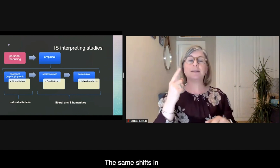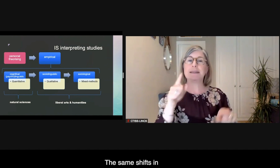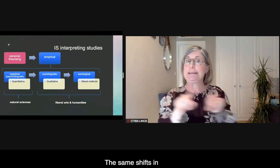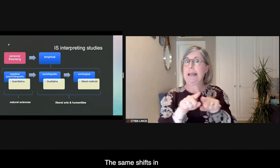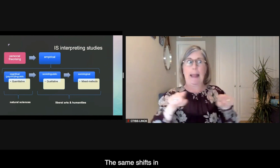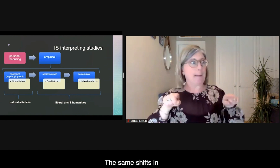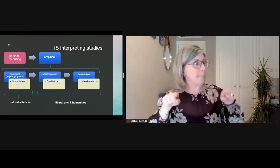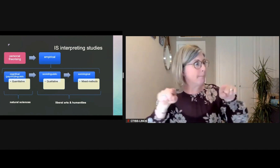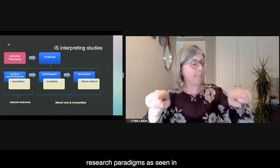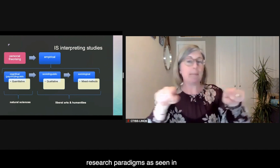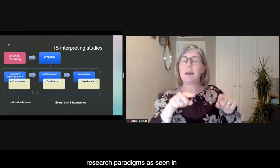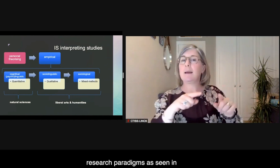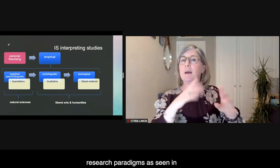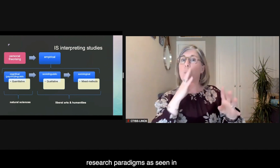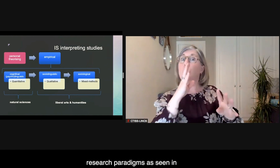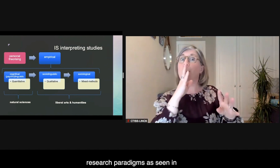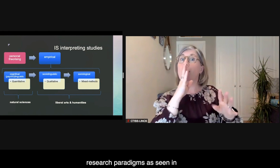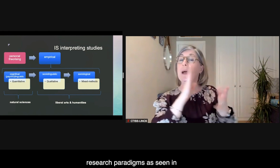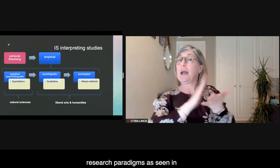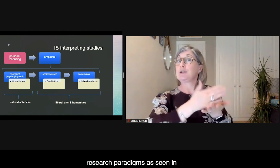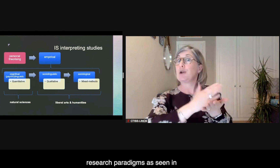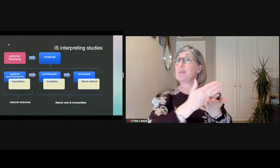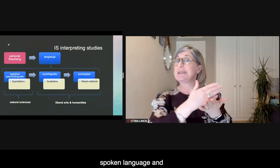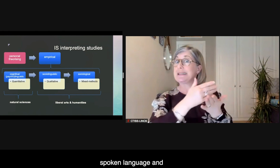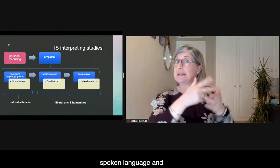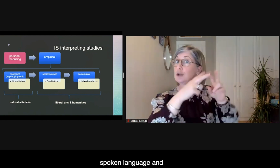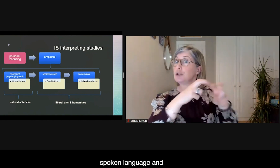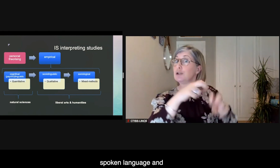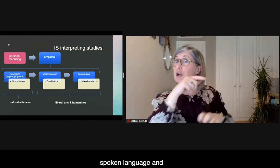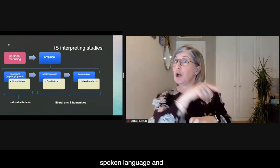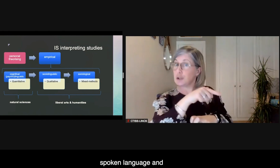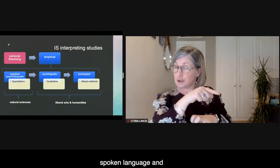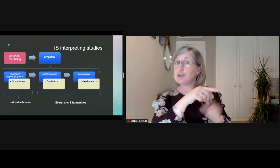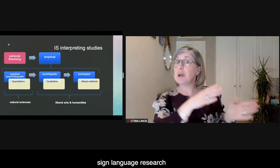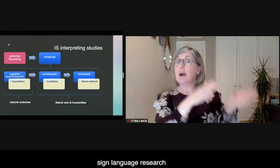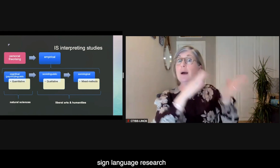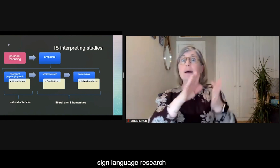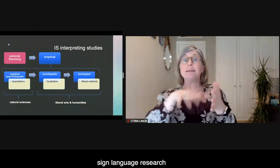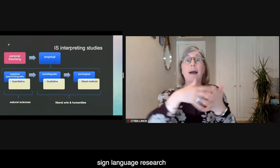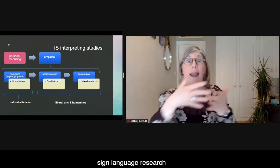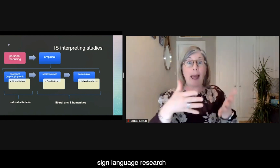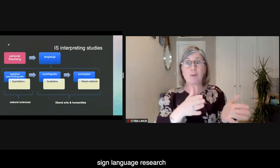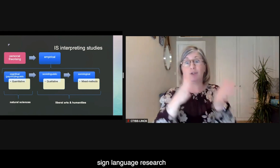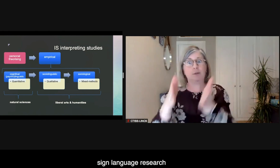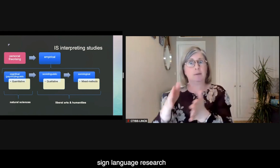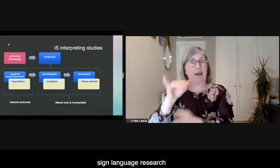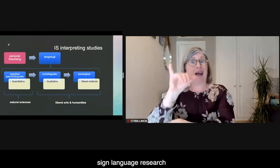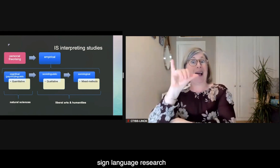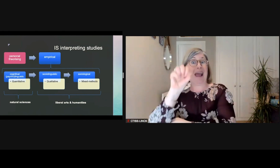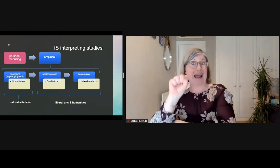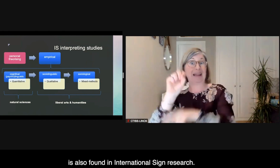The same shifts in research paradigms as seen in spoken language and sign language research is also found in international sign